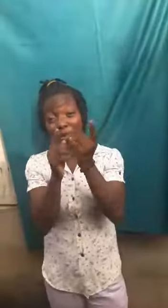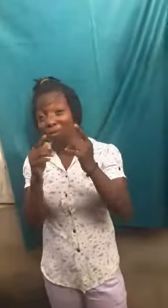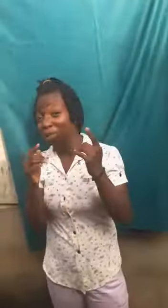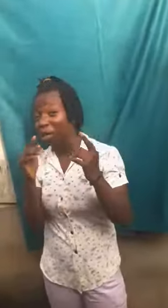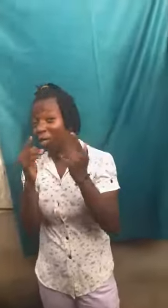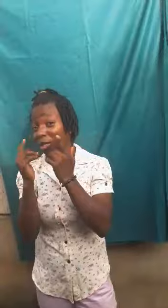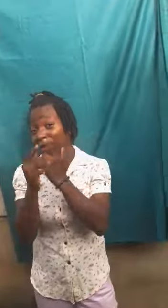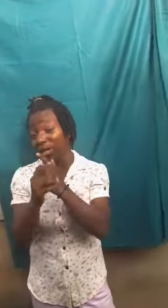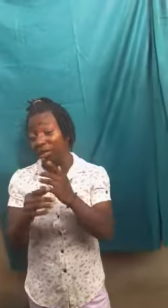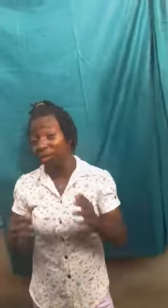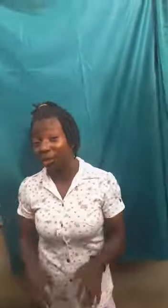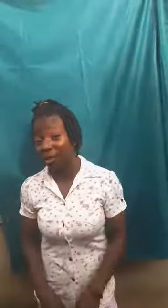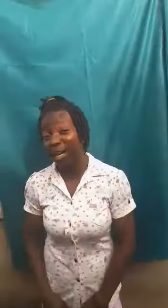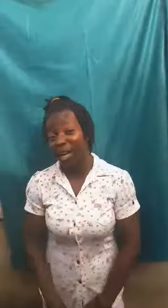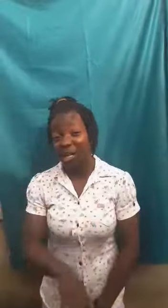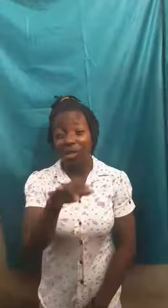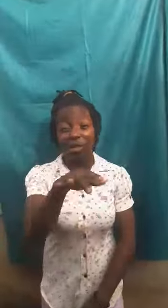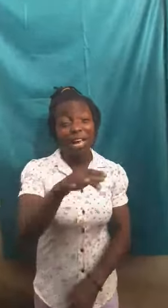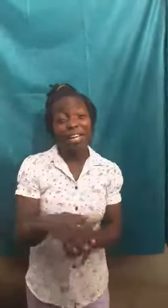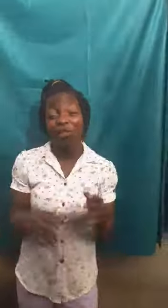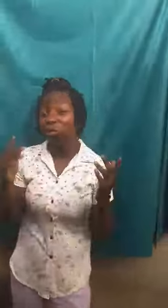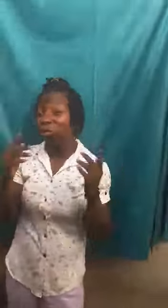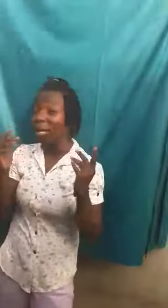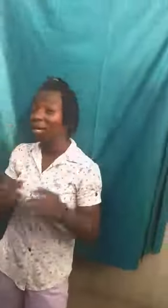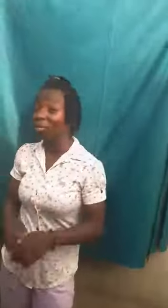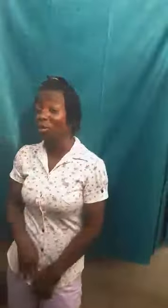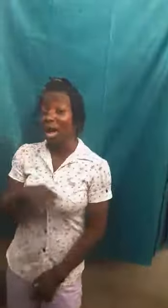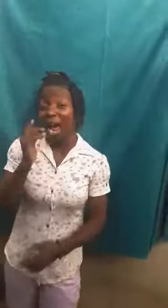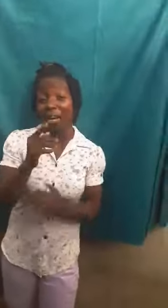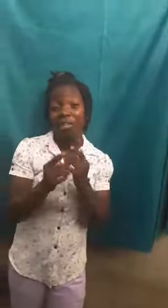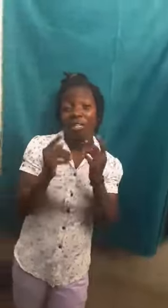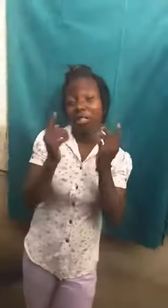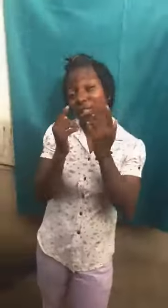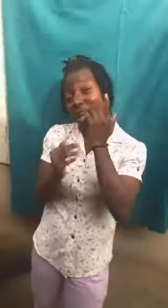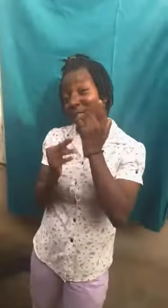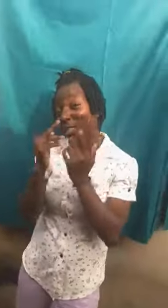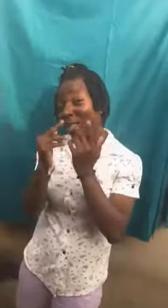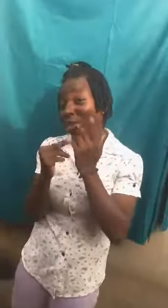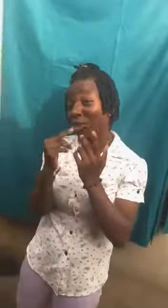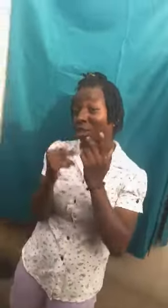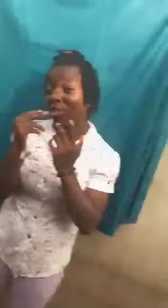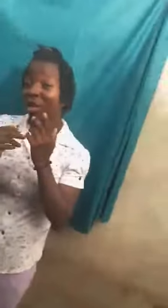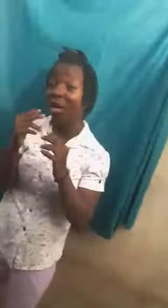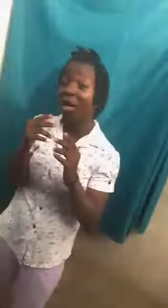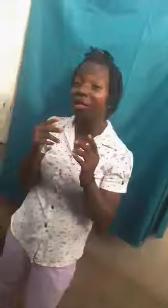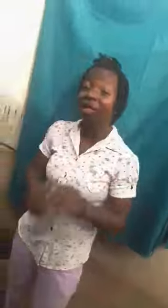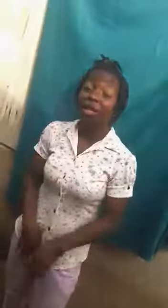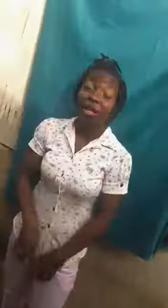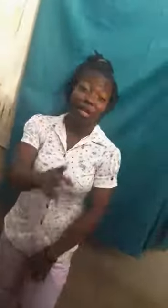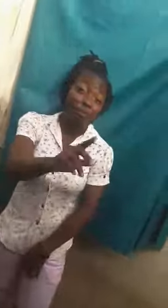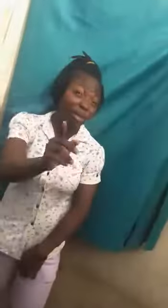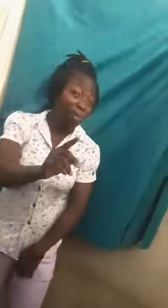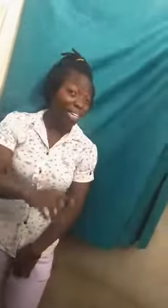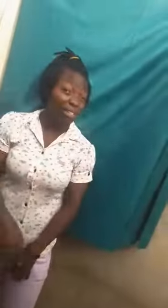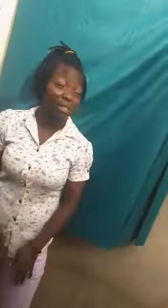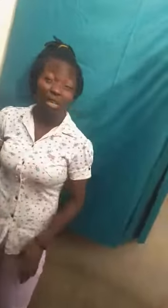problems. Cut the back in front side. Don't get it twisted though. I know the kids ask that she is not hard. Keep in my distance